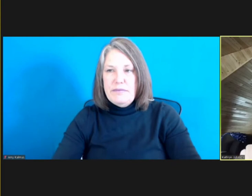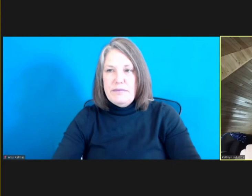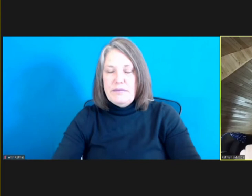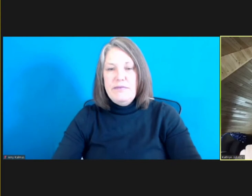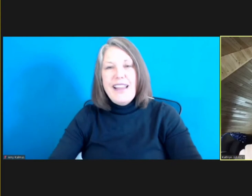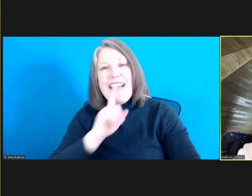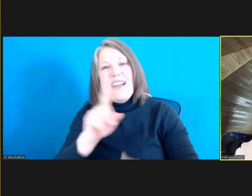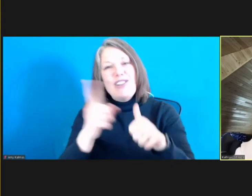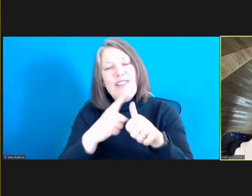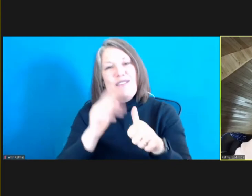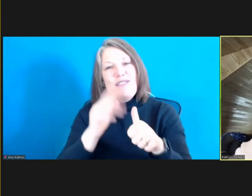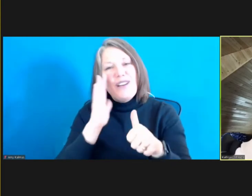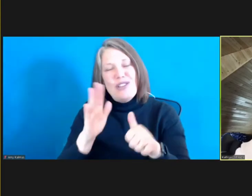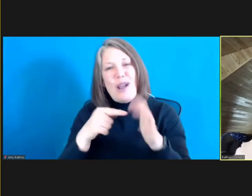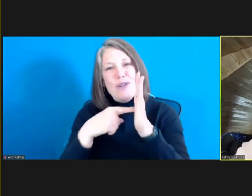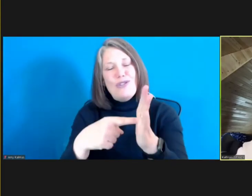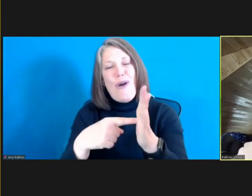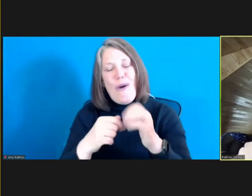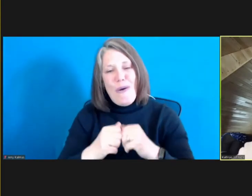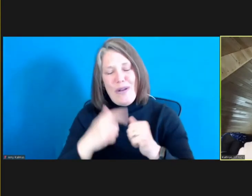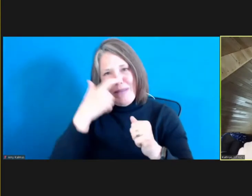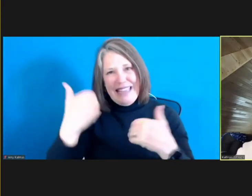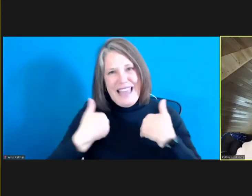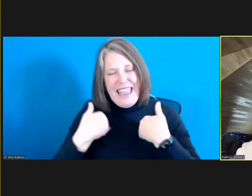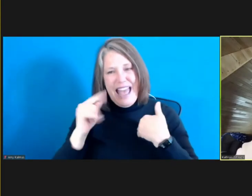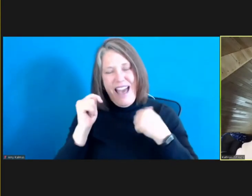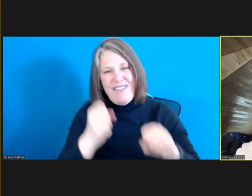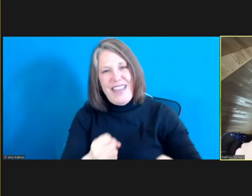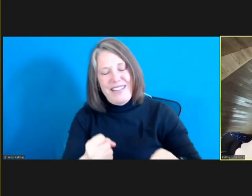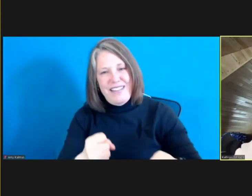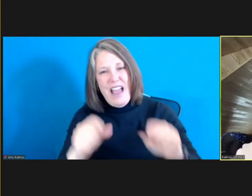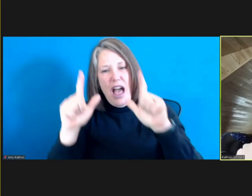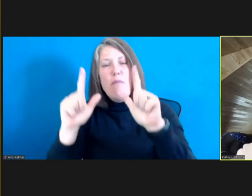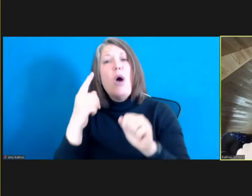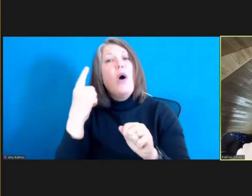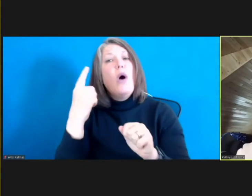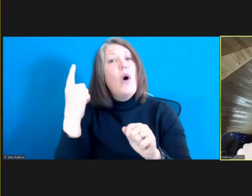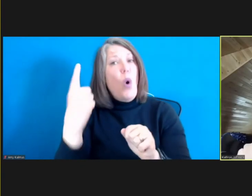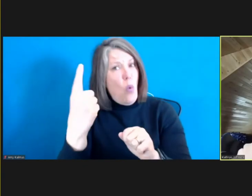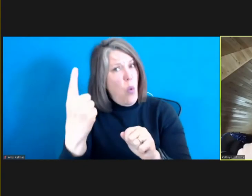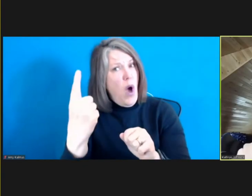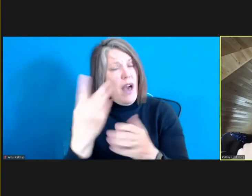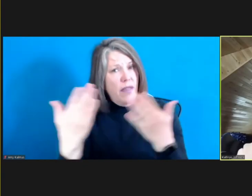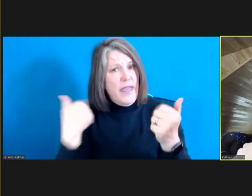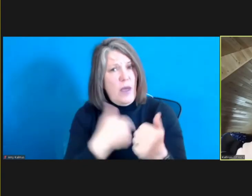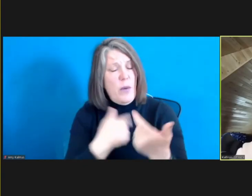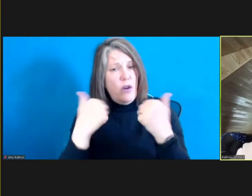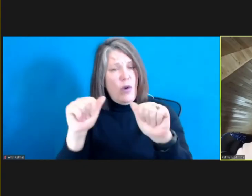actually, first I'm going to play this one because I have it up. One of the things that we're trying to do through working